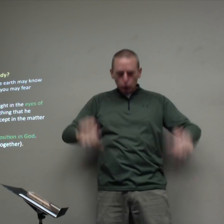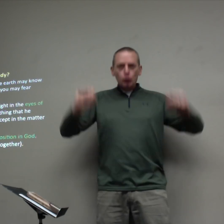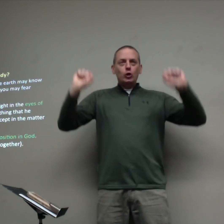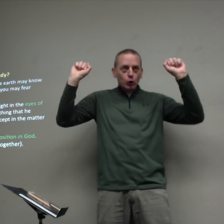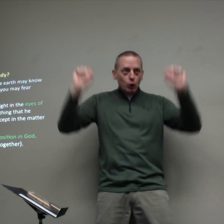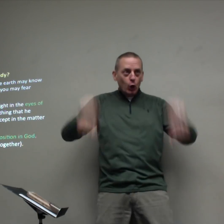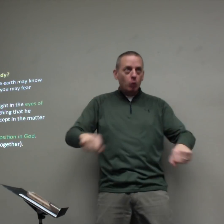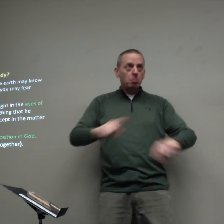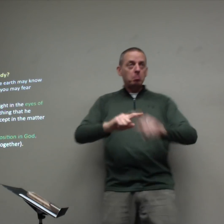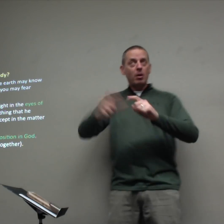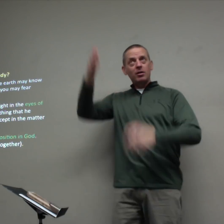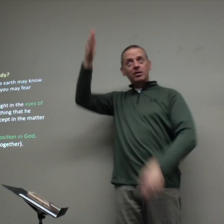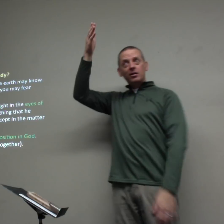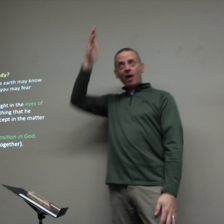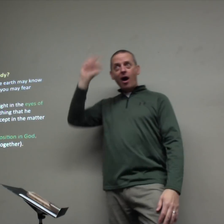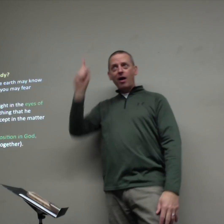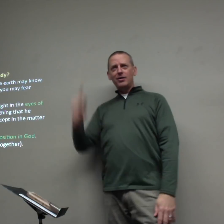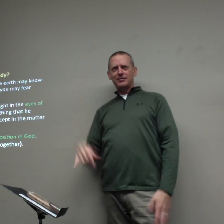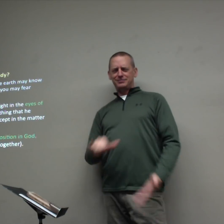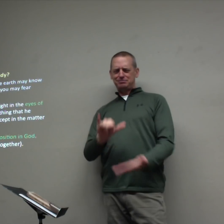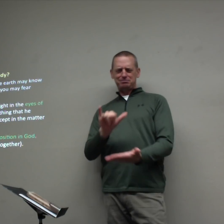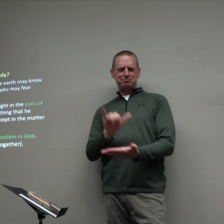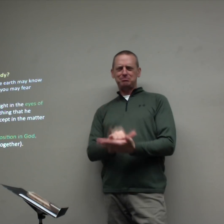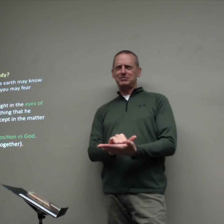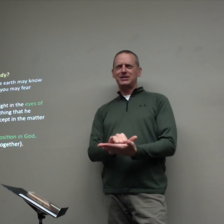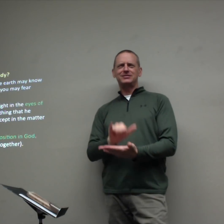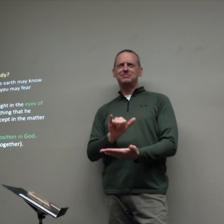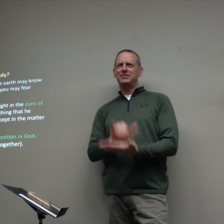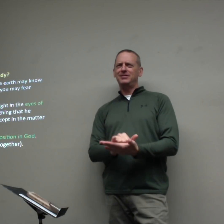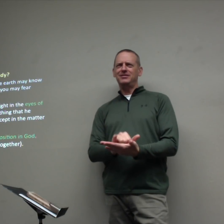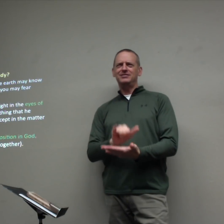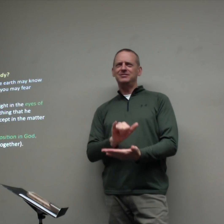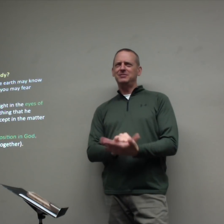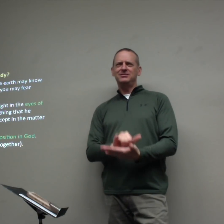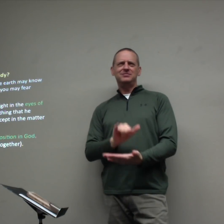our self, body part. But God is infinite. It's impossible.